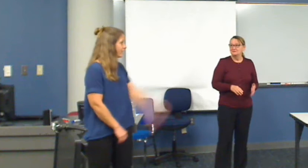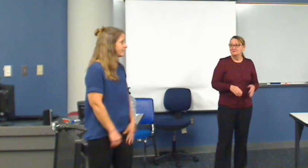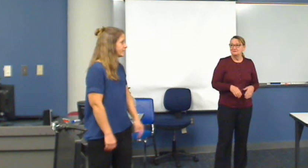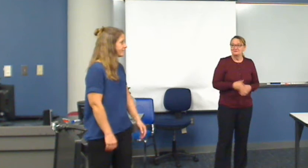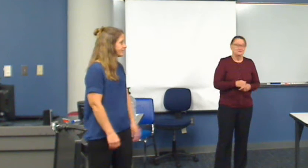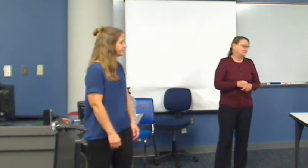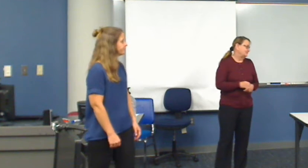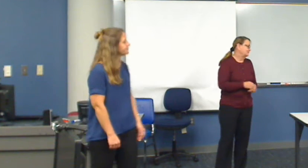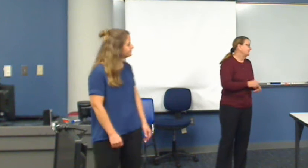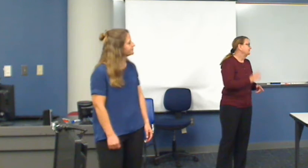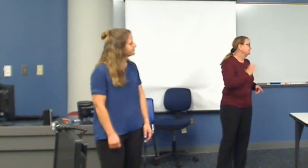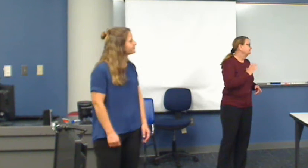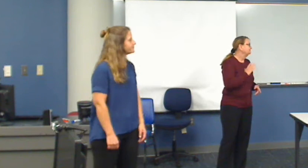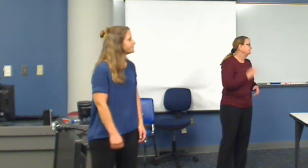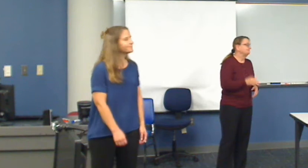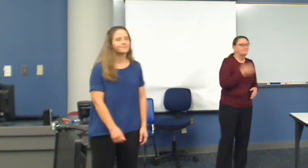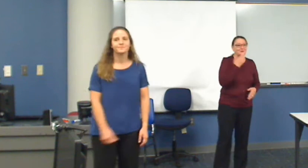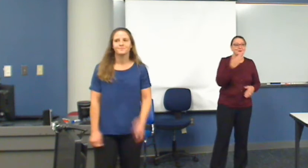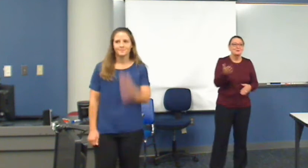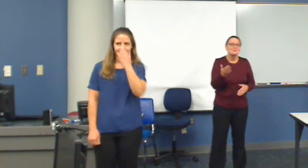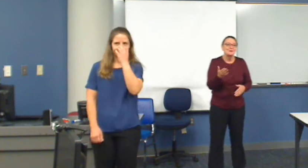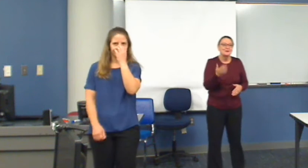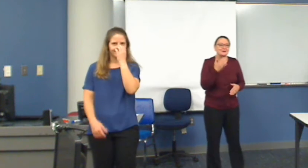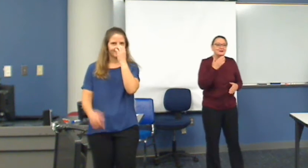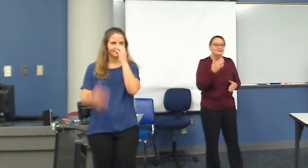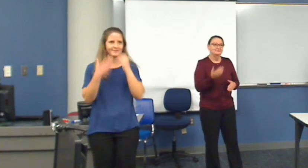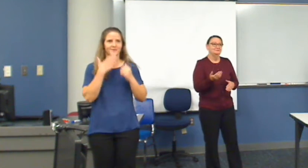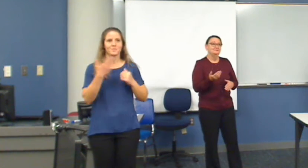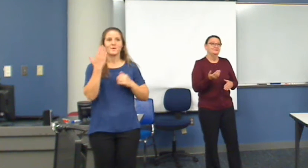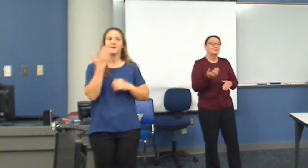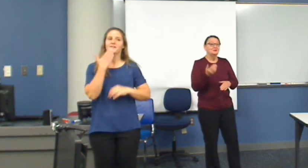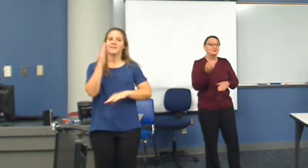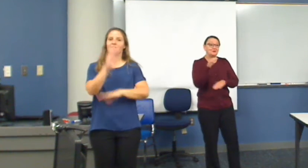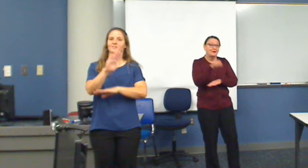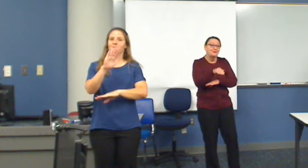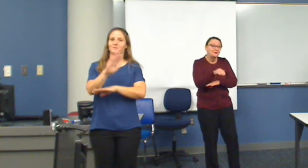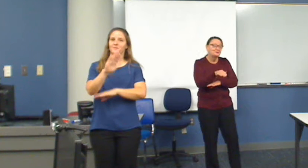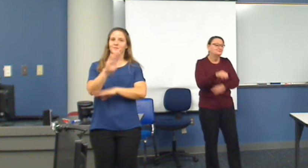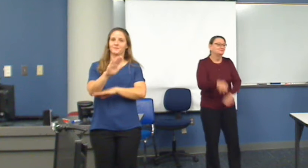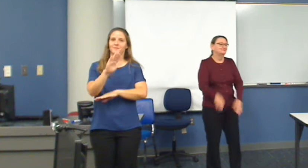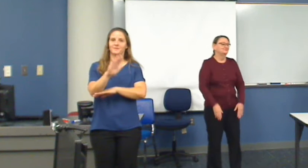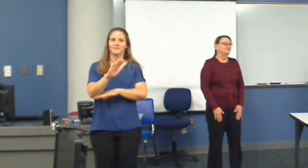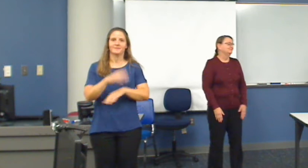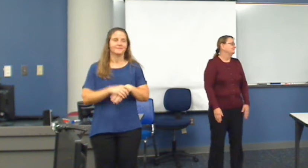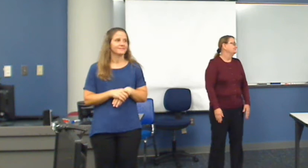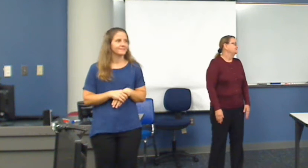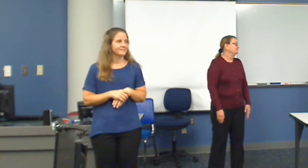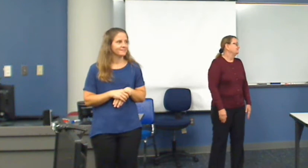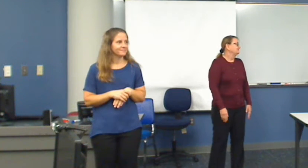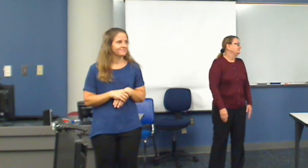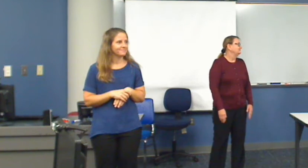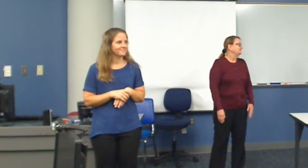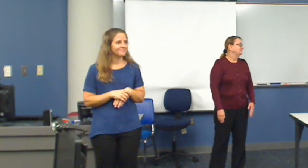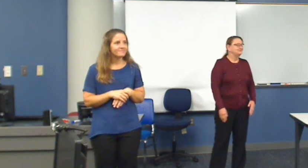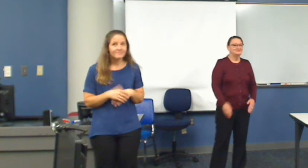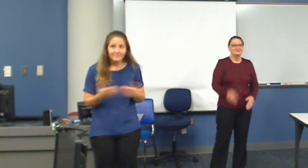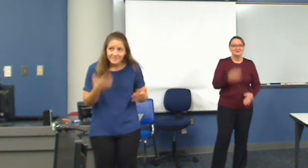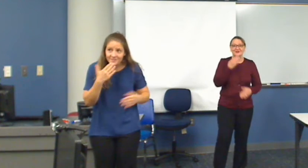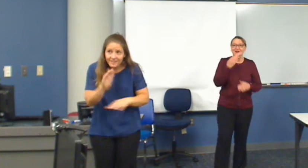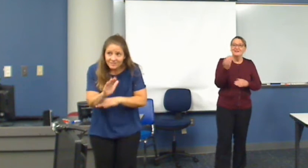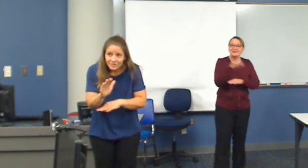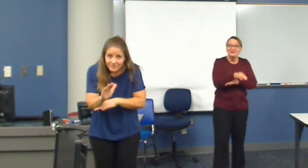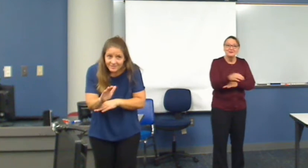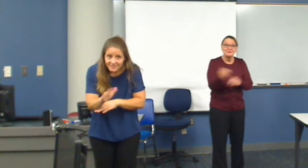Yeah, you're fine wherever. Good morning, or good afternoon. That's it, no, nothing else? Good afternoon.